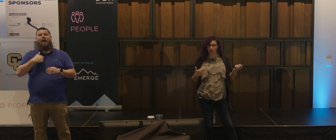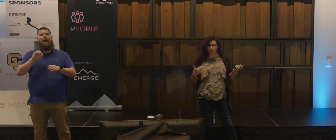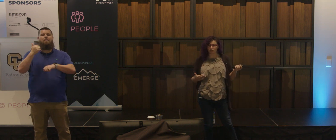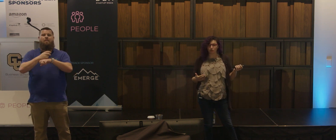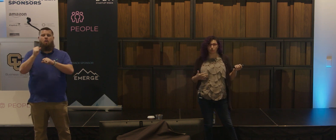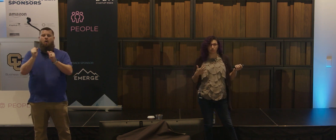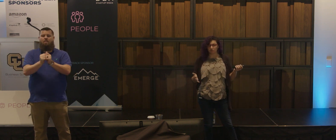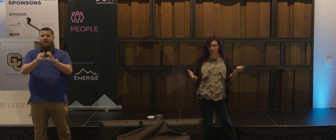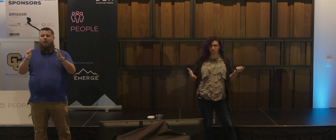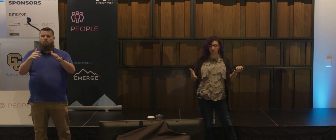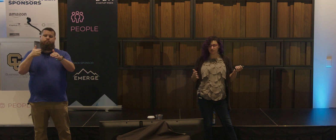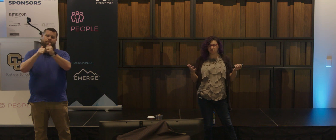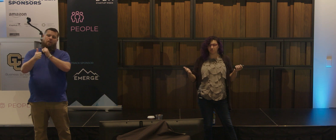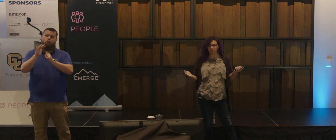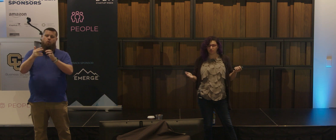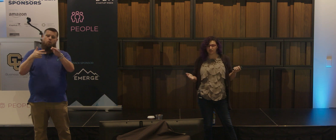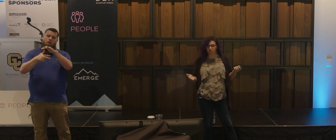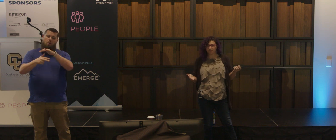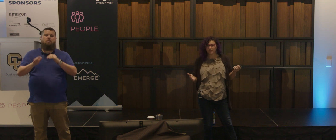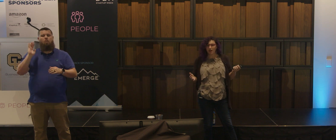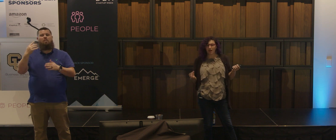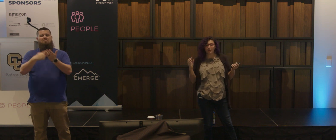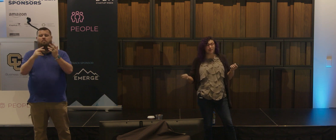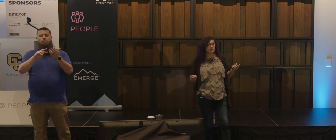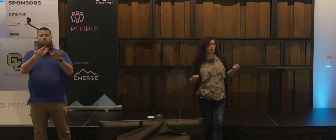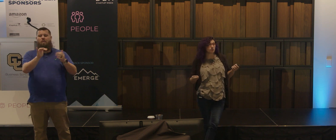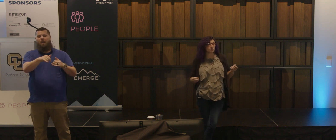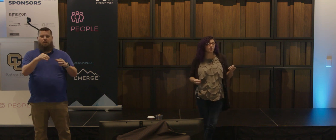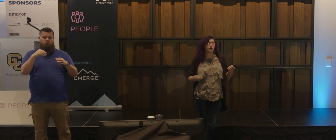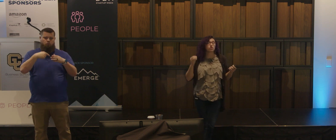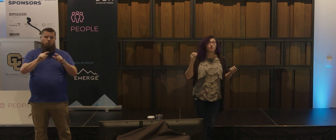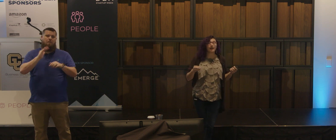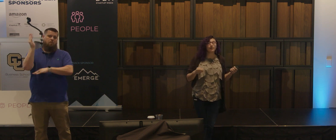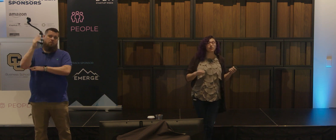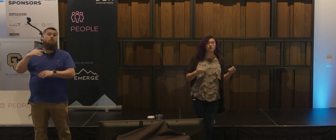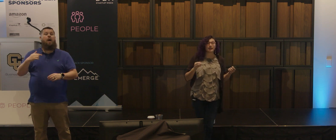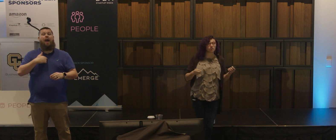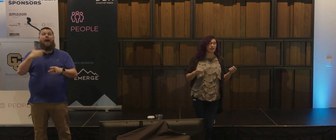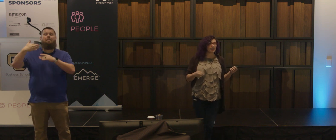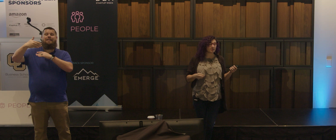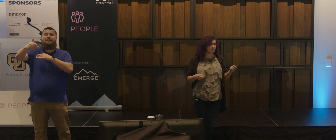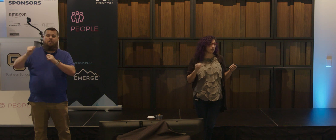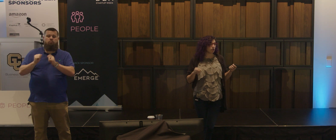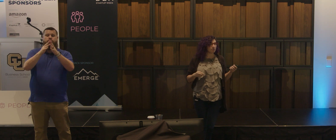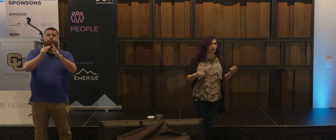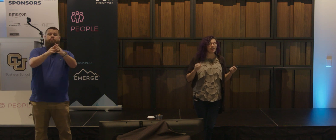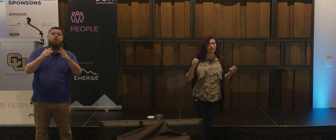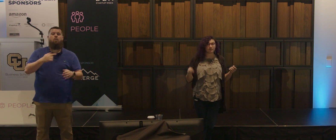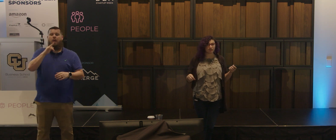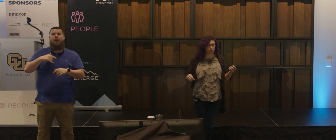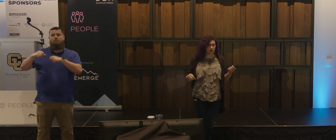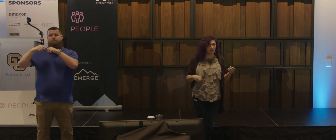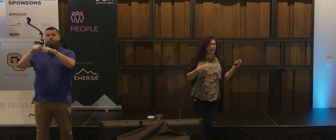little bit through this presentation. I'm a serial entrepreneur. So my background is actually in landscaping, urban